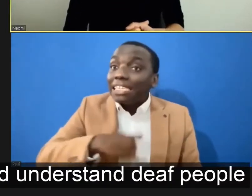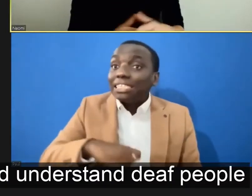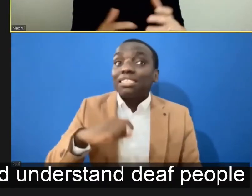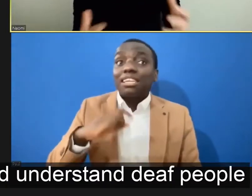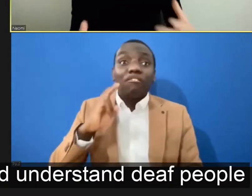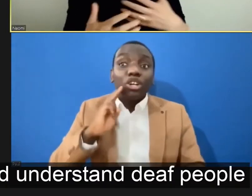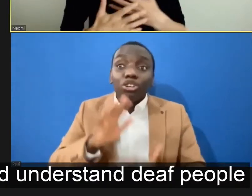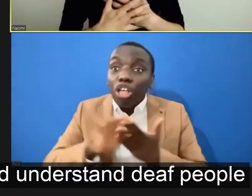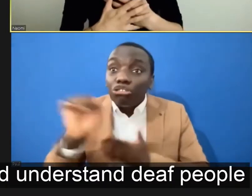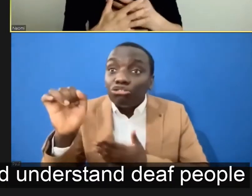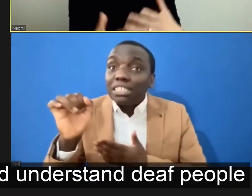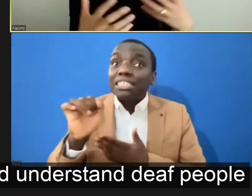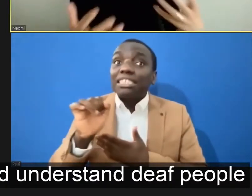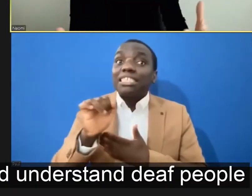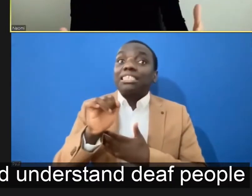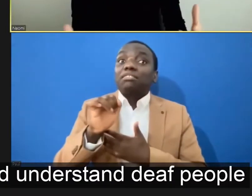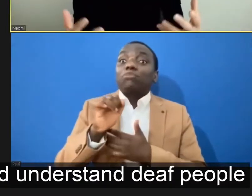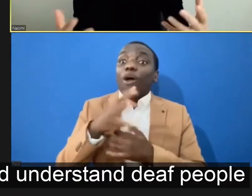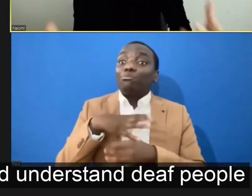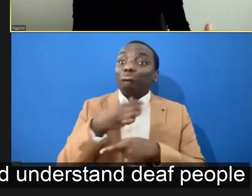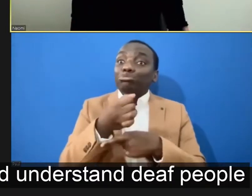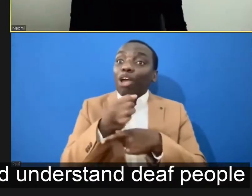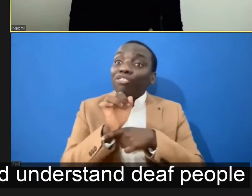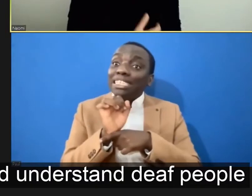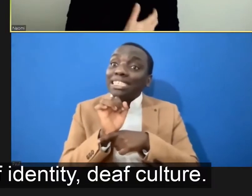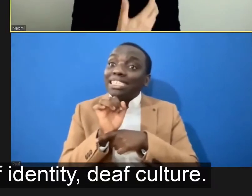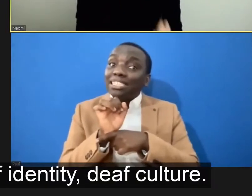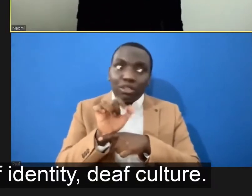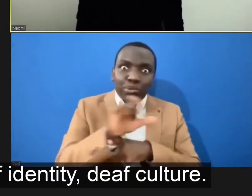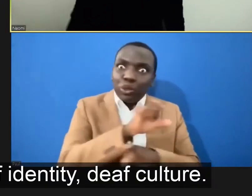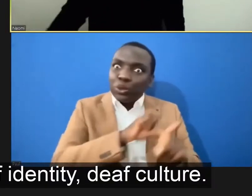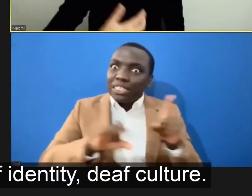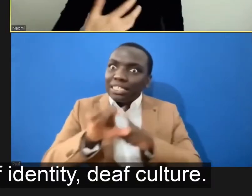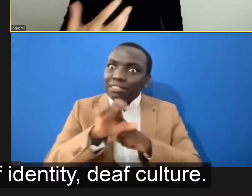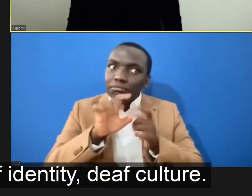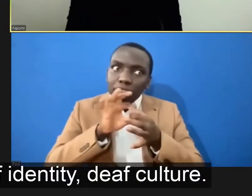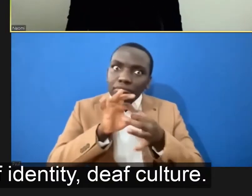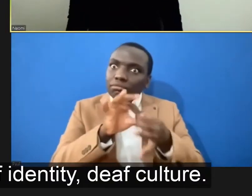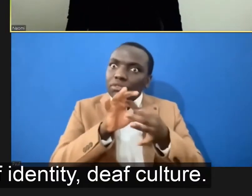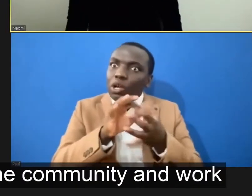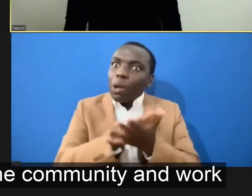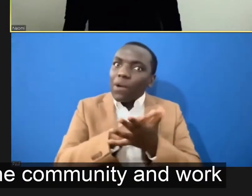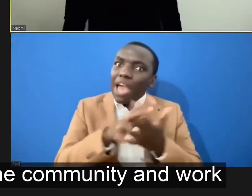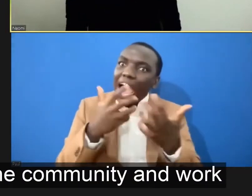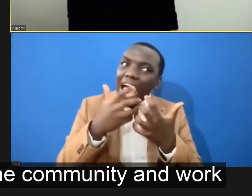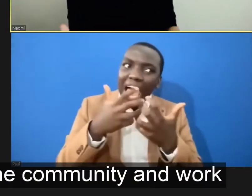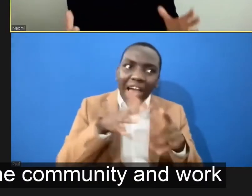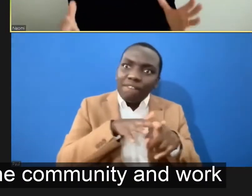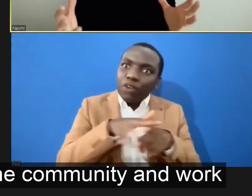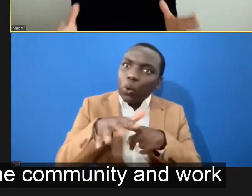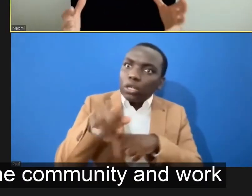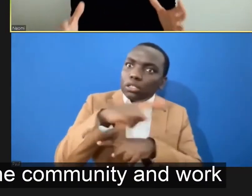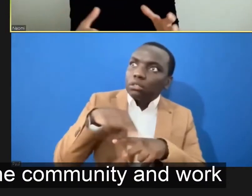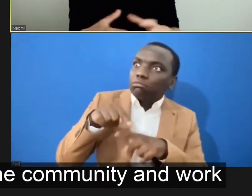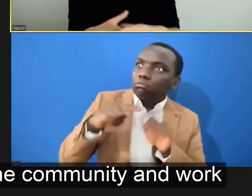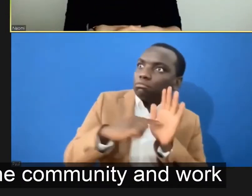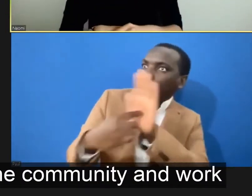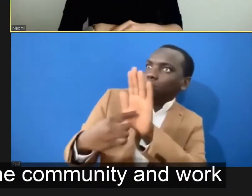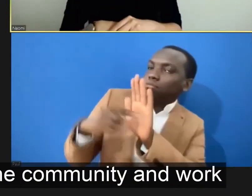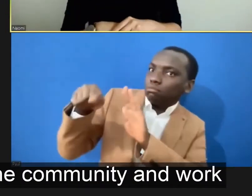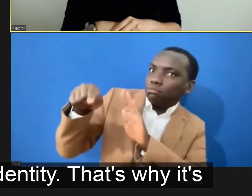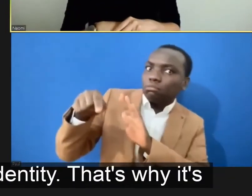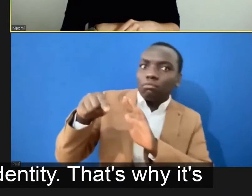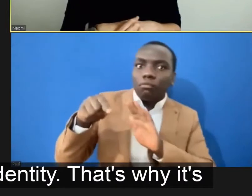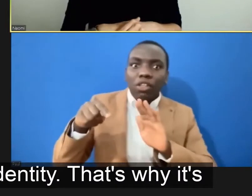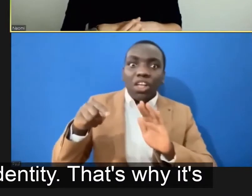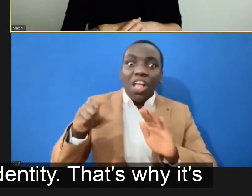because a deaf president would understand deaf people, they would understand deaf identity, deaf culture, they would want to protect that community and work